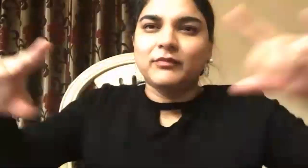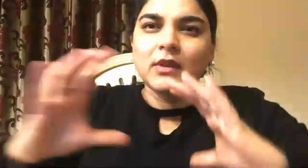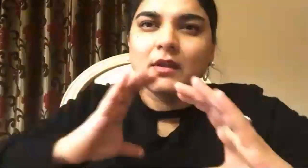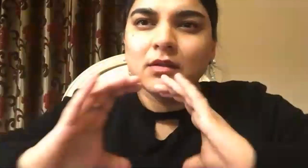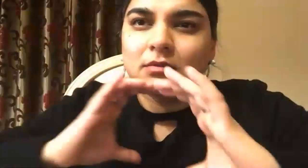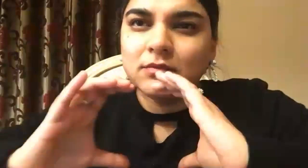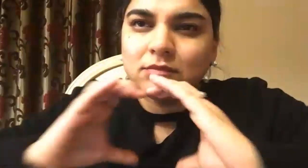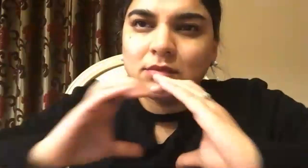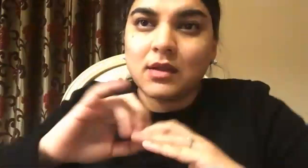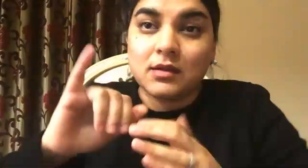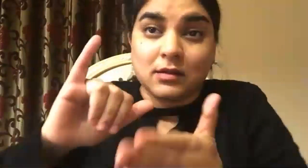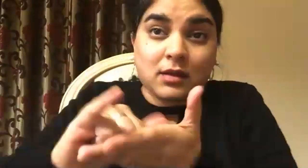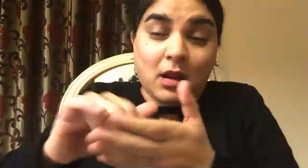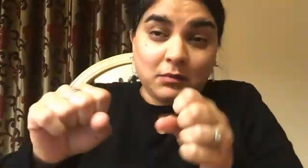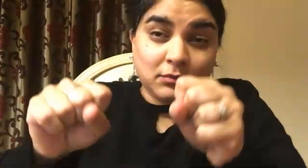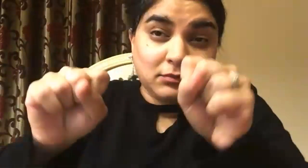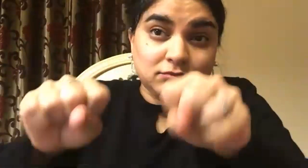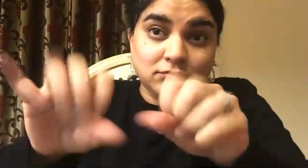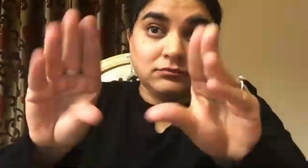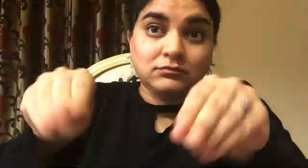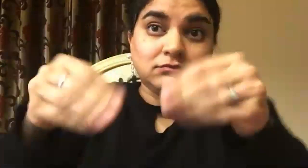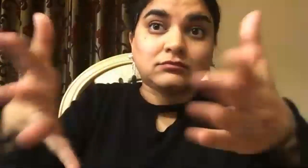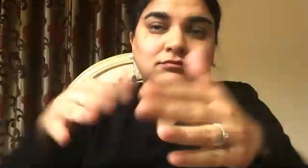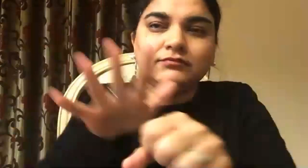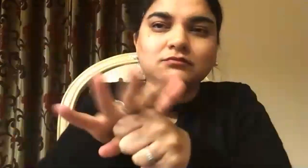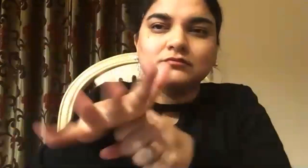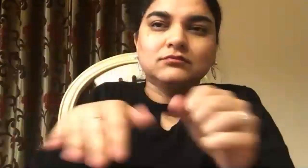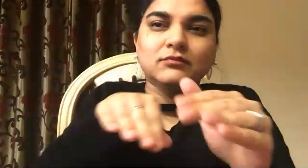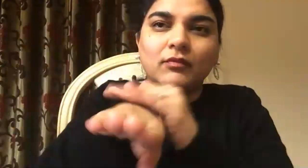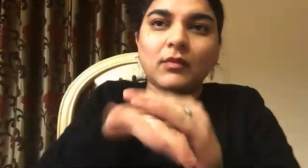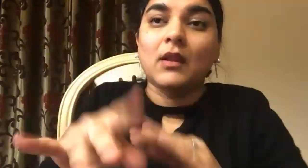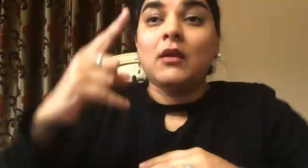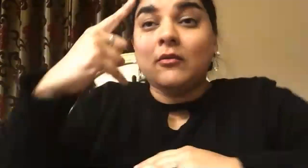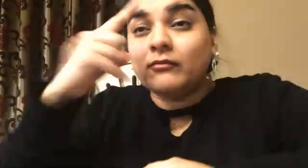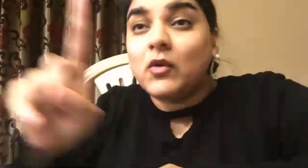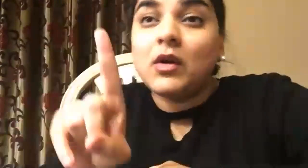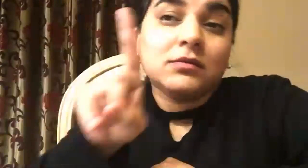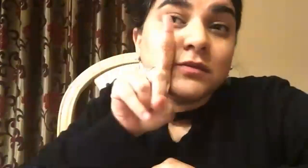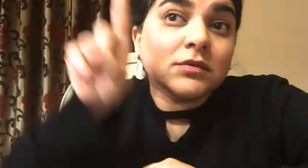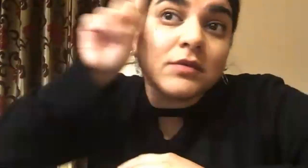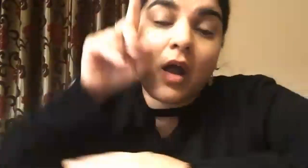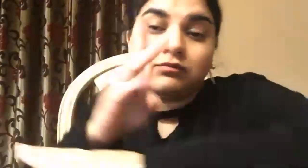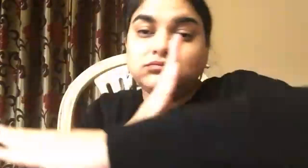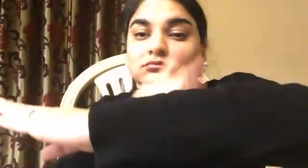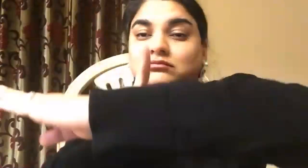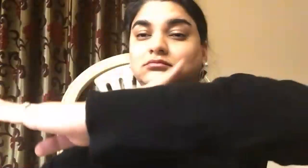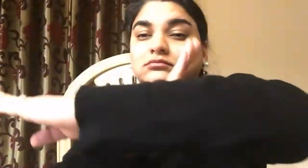I mean, there's a whole host of different ways to be able to communicate that makes it possible to provide enough access for a person who